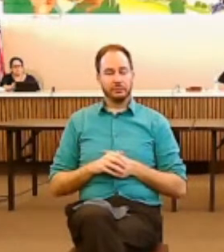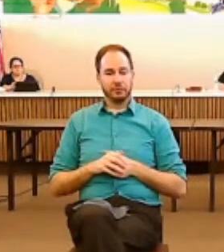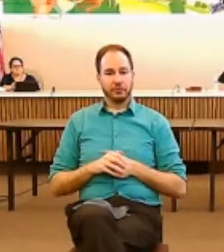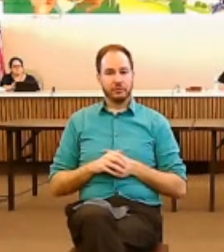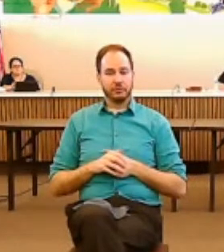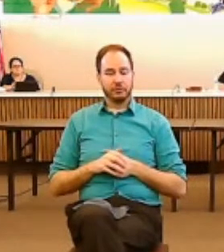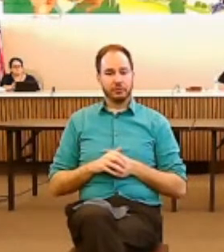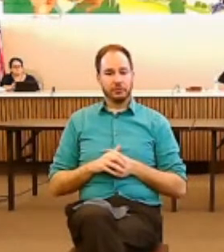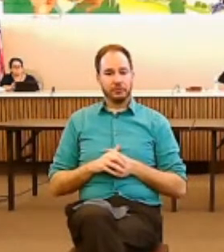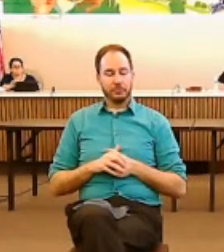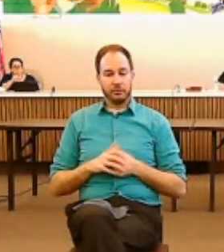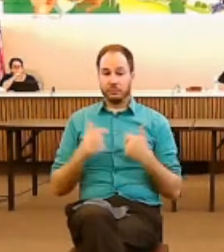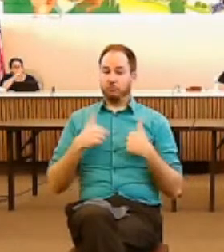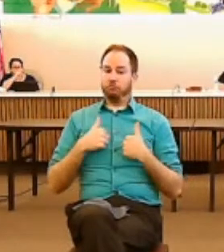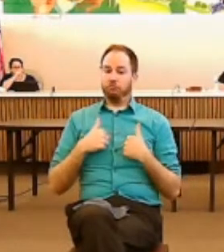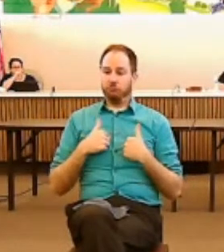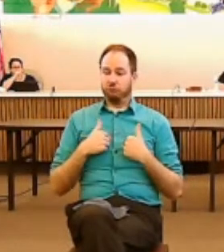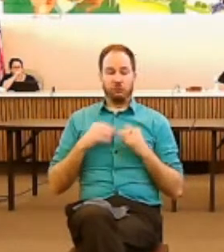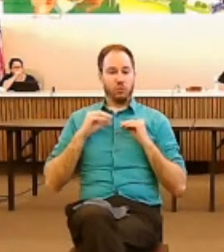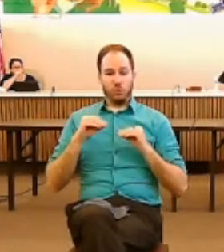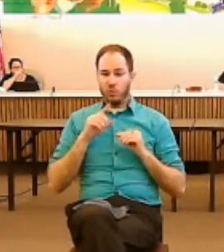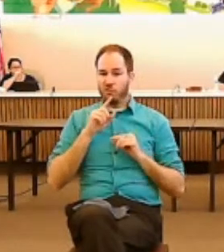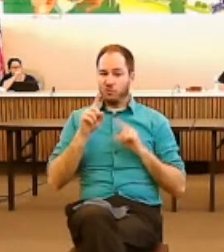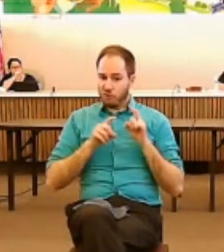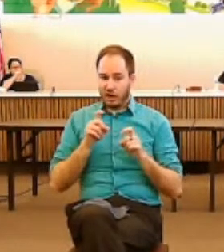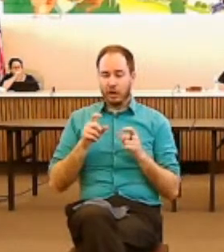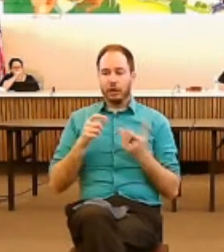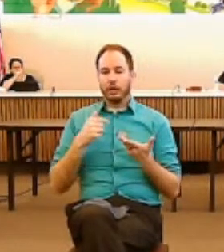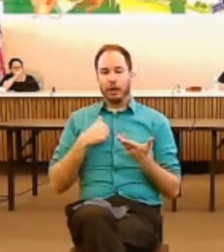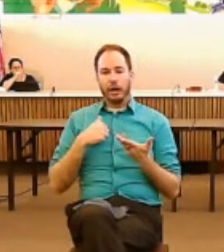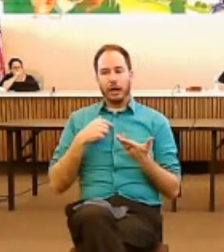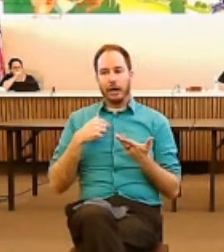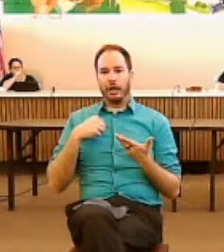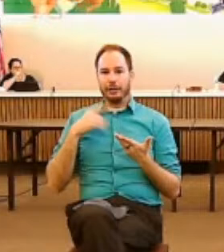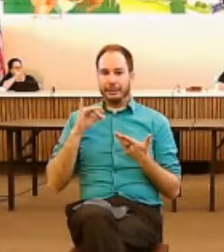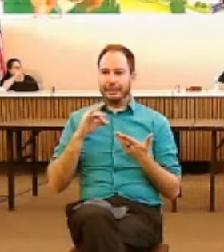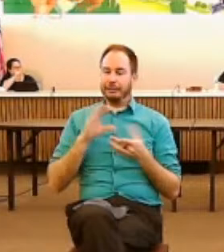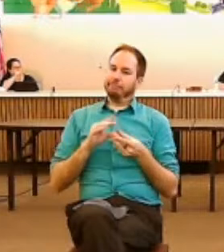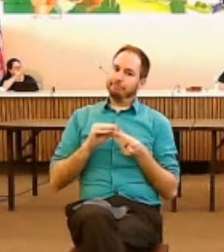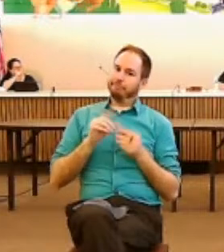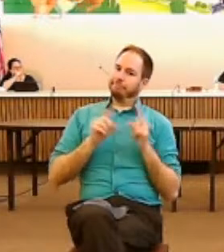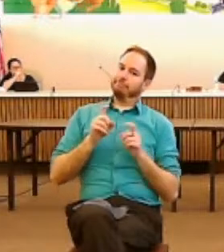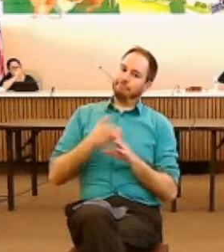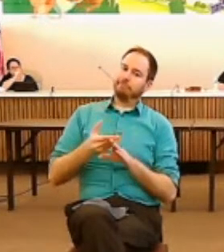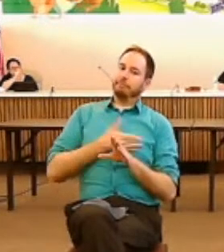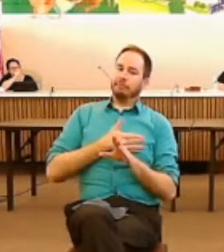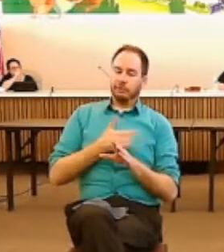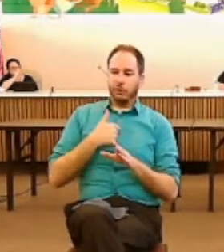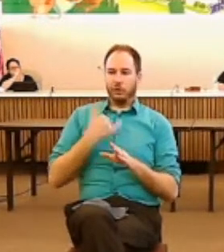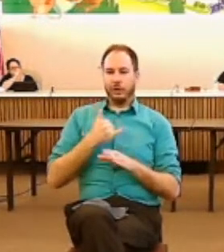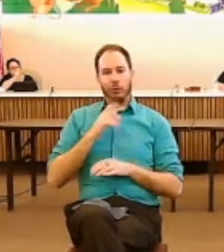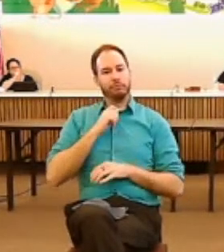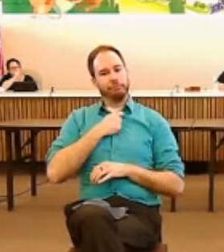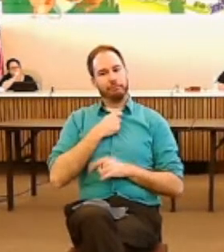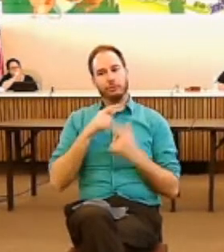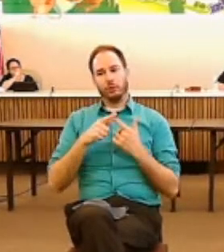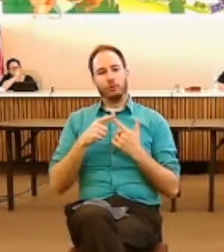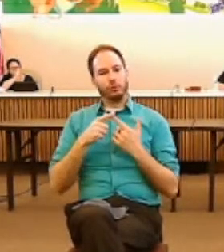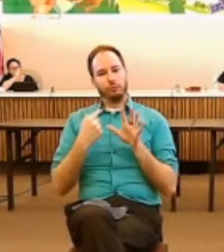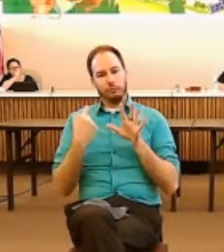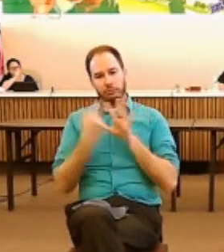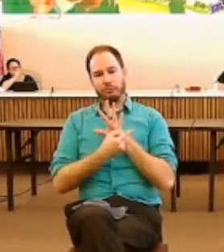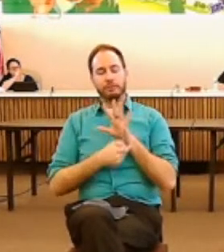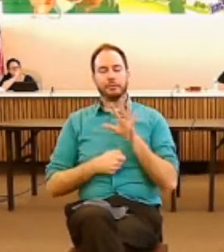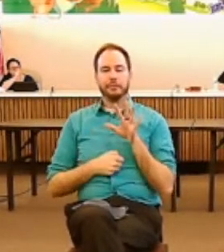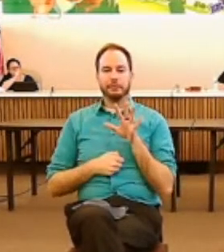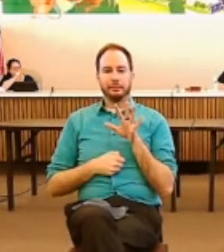So I don't have a whole lot of questions, but I also got to ask them previously. So I will open it now to questions from the town